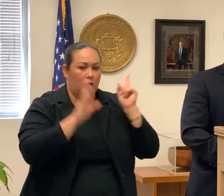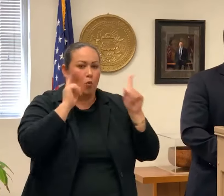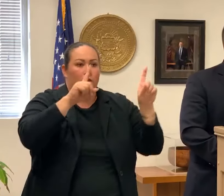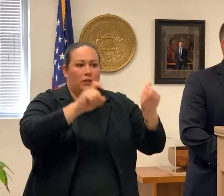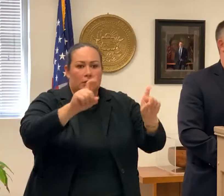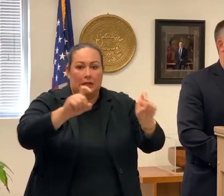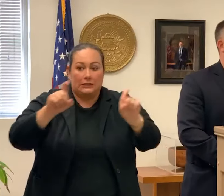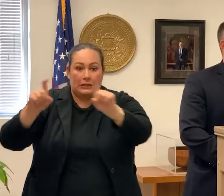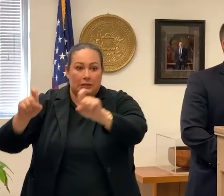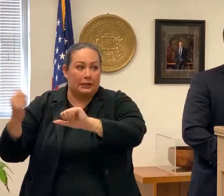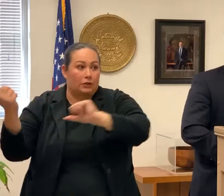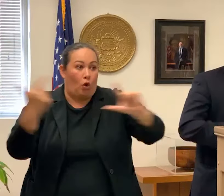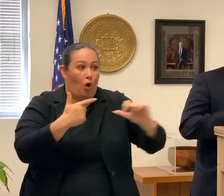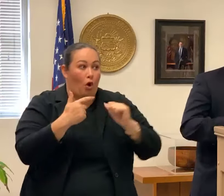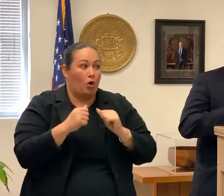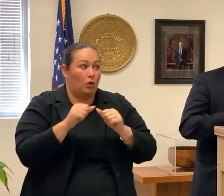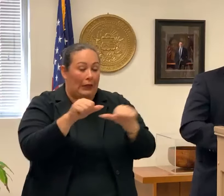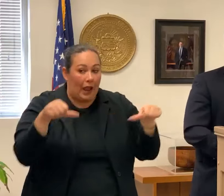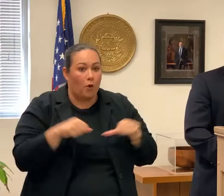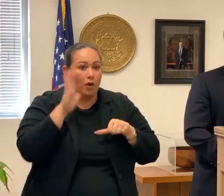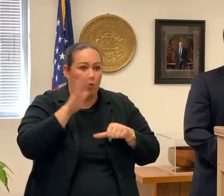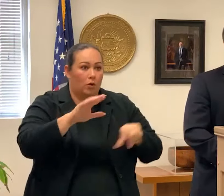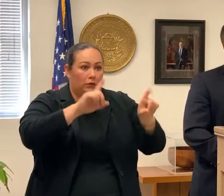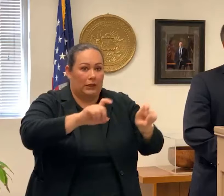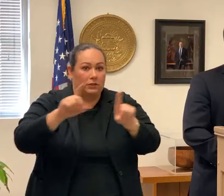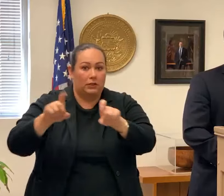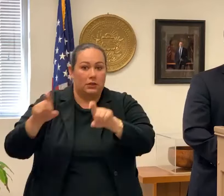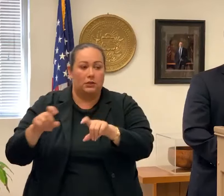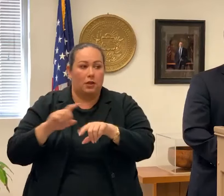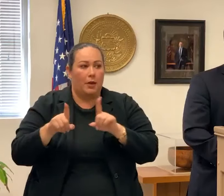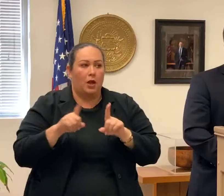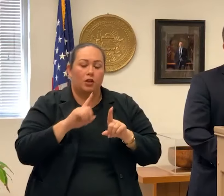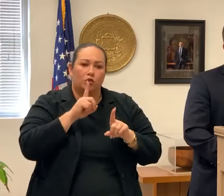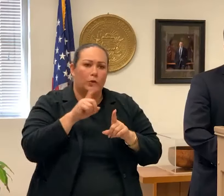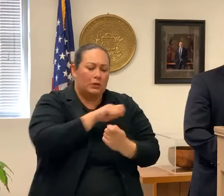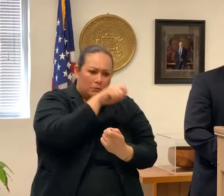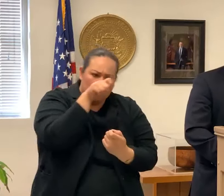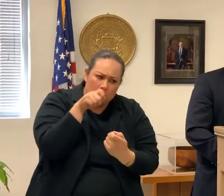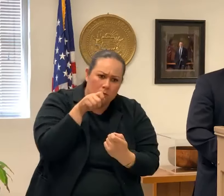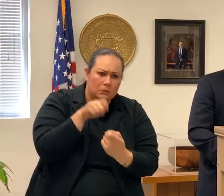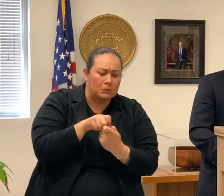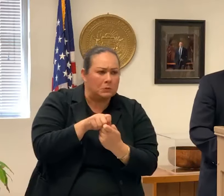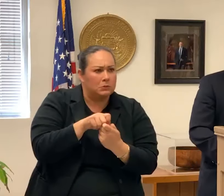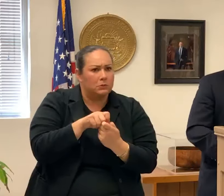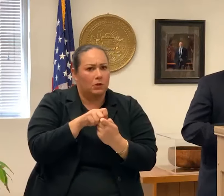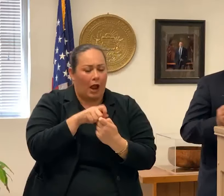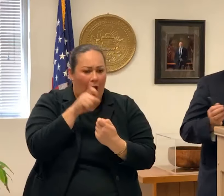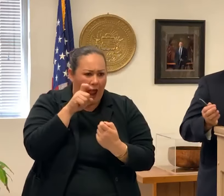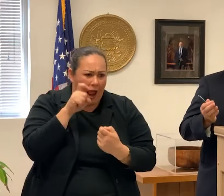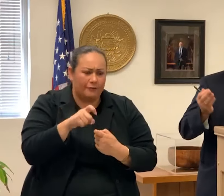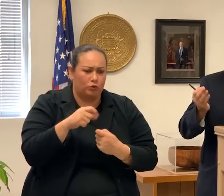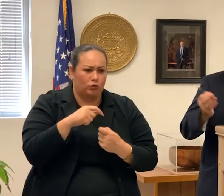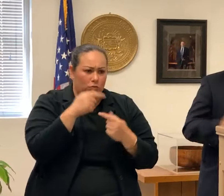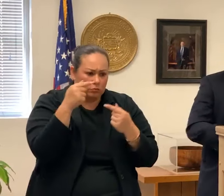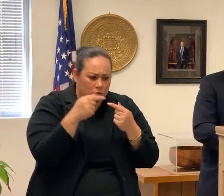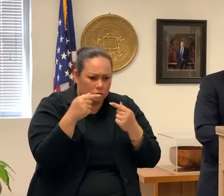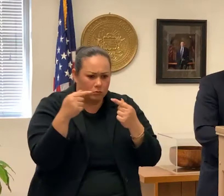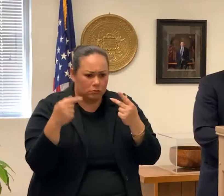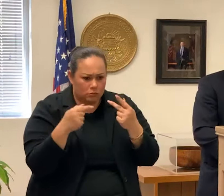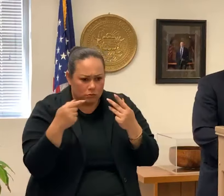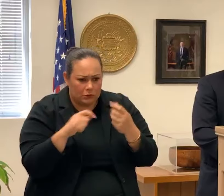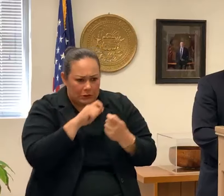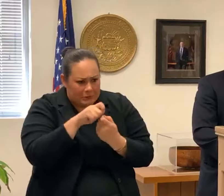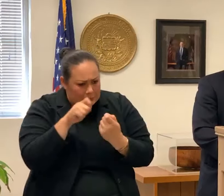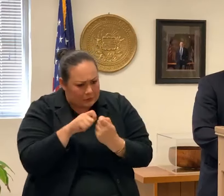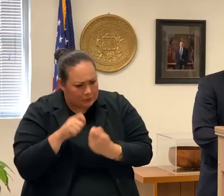in all of the areas, but it's very methodical the way the EPA approaches this. That will also affect, you know,